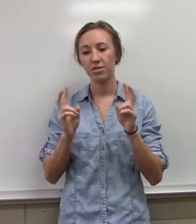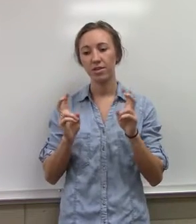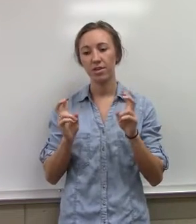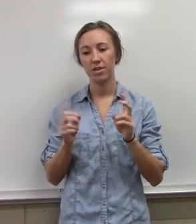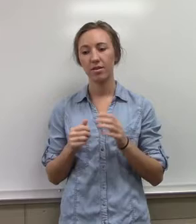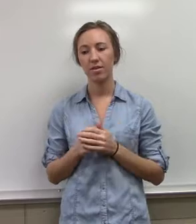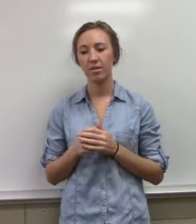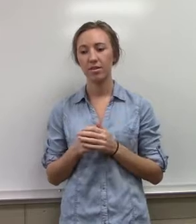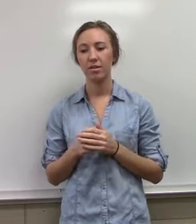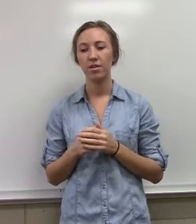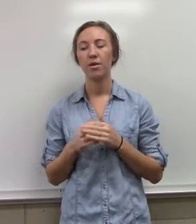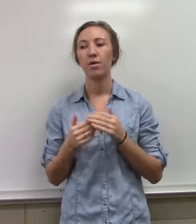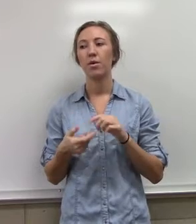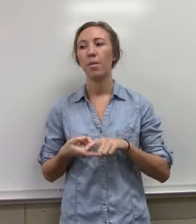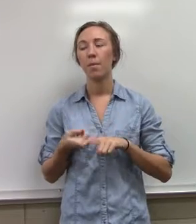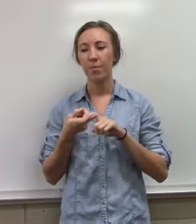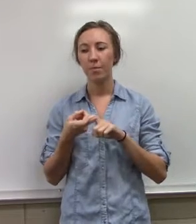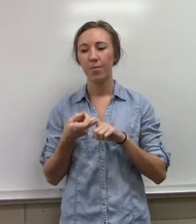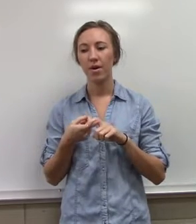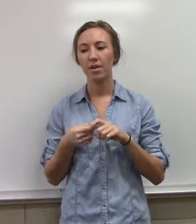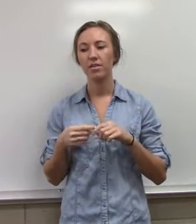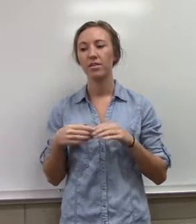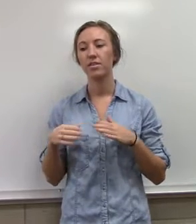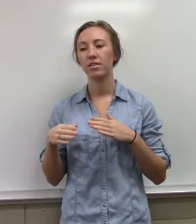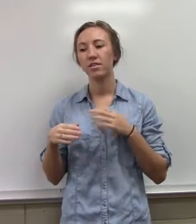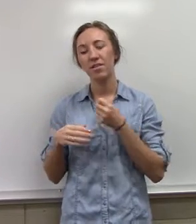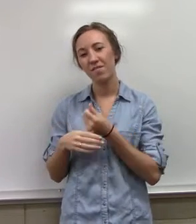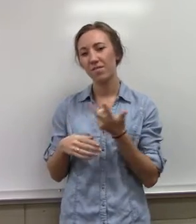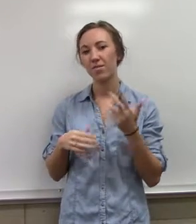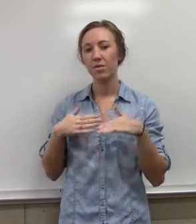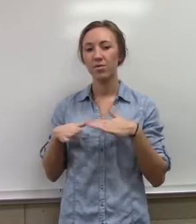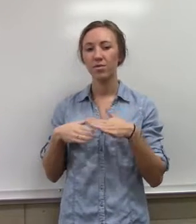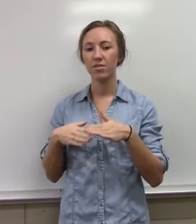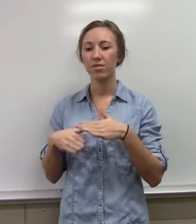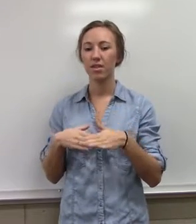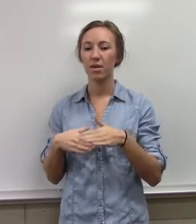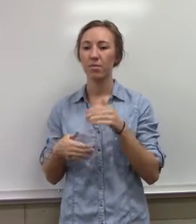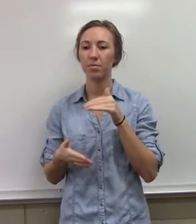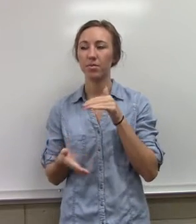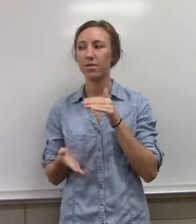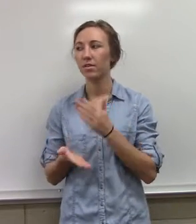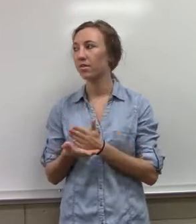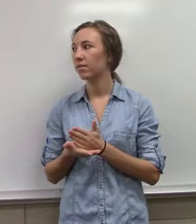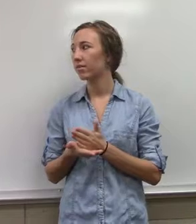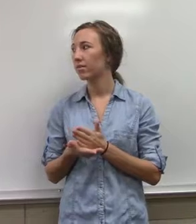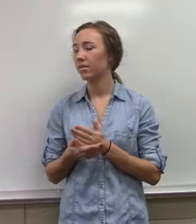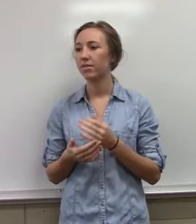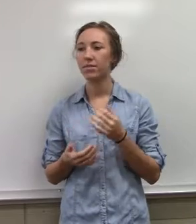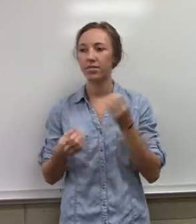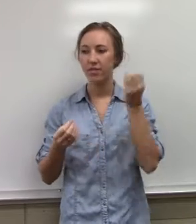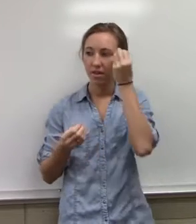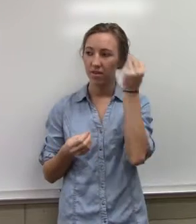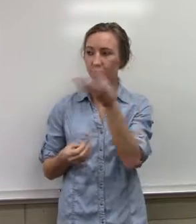few steps, and then stop. It's a nonverbal way to tell the audience, I'm switching gears, I'm going to go to something different. So if